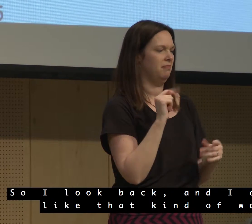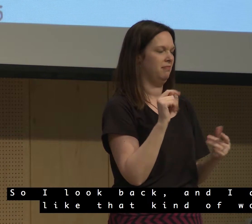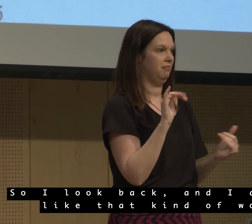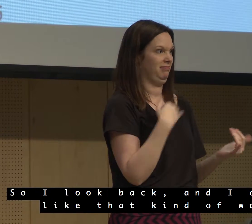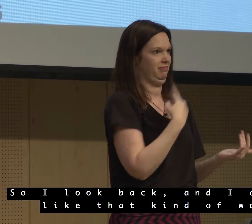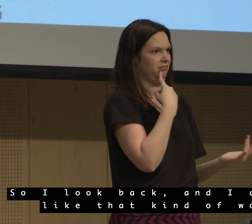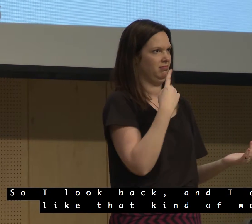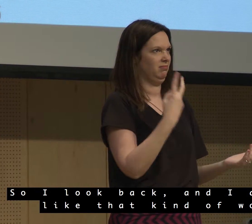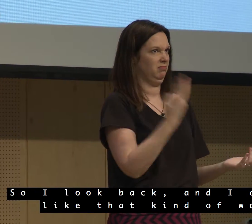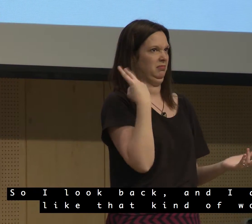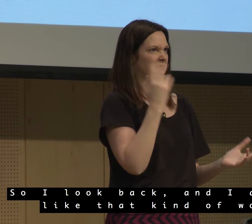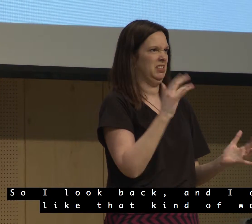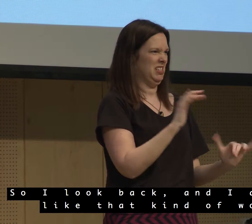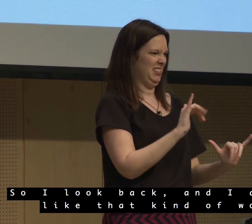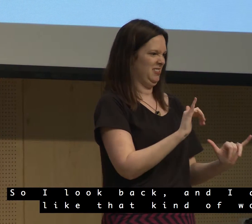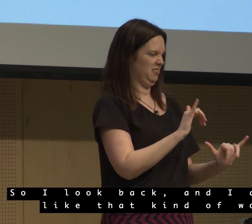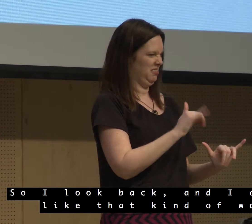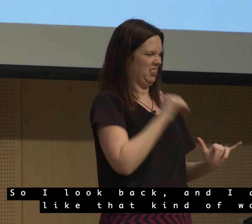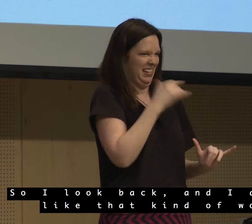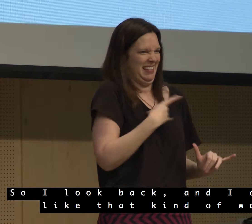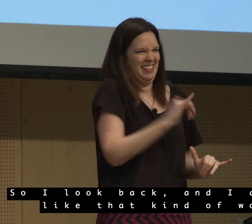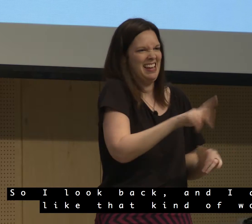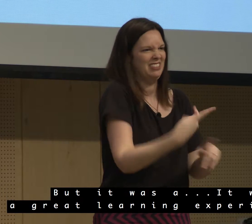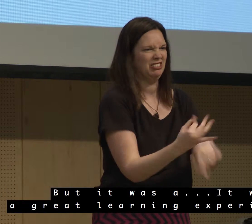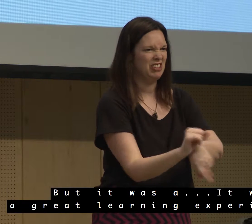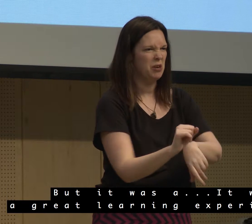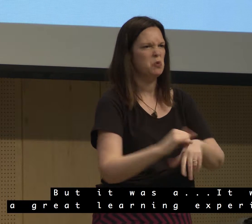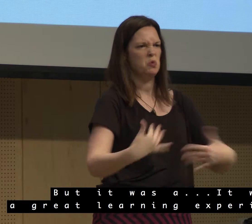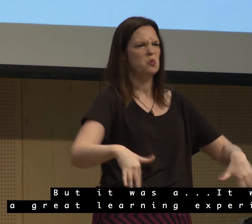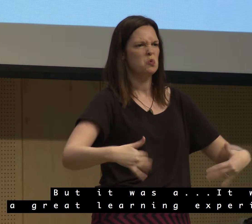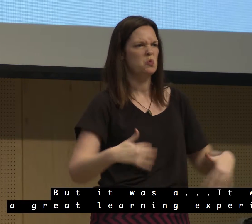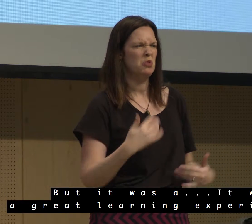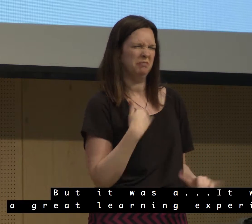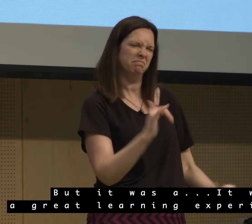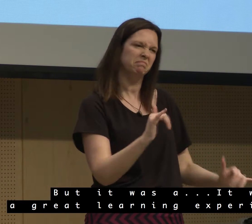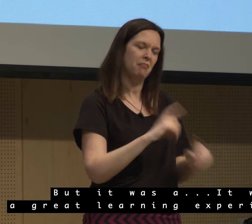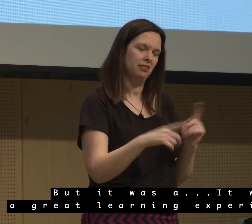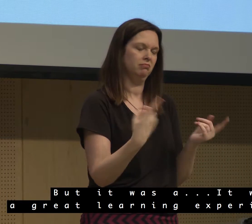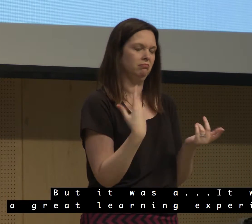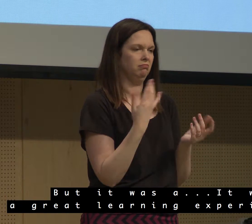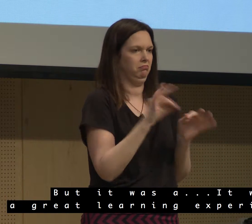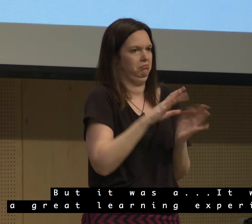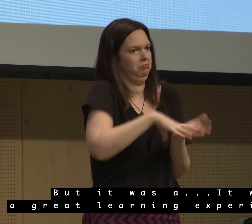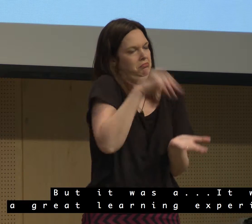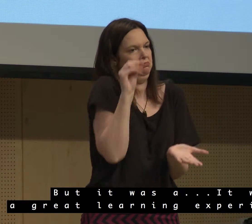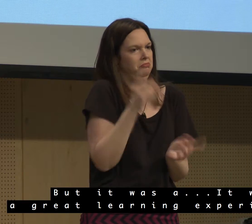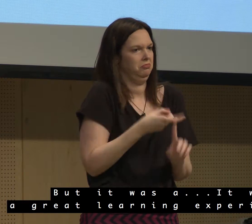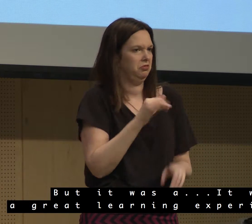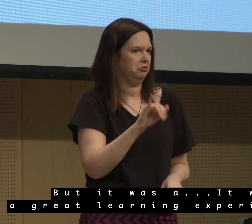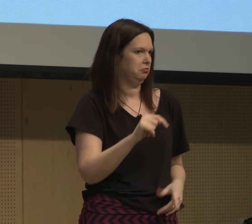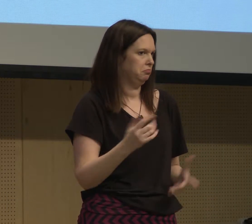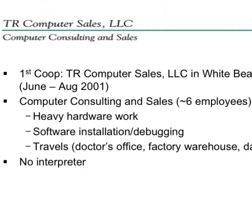So I look back and I didn't like that kind of work, but it was a great learning experience.